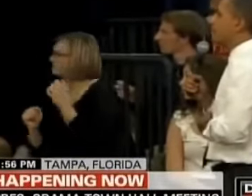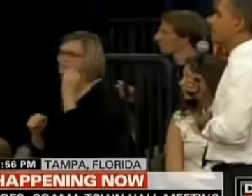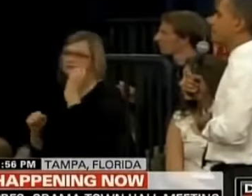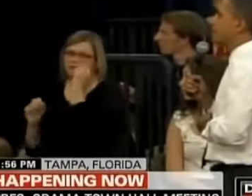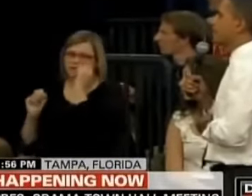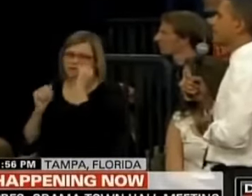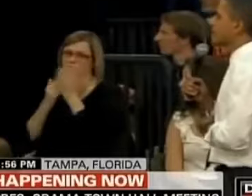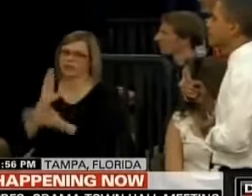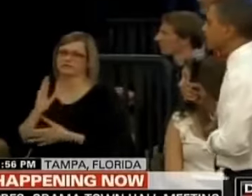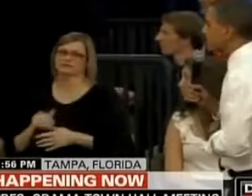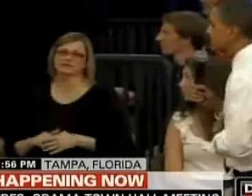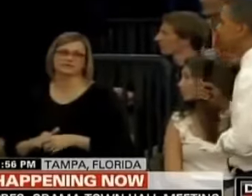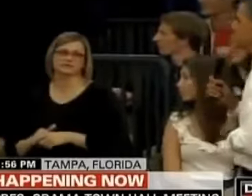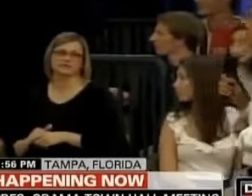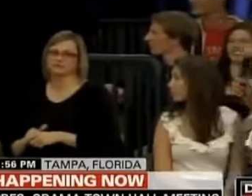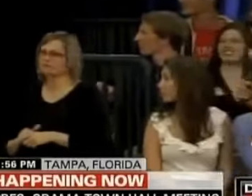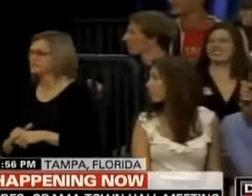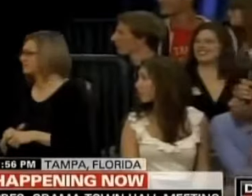all right.